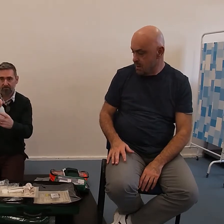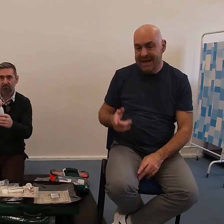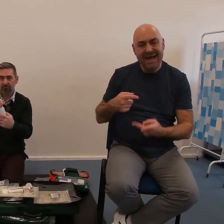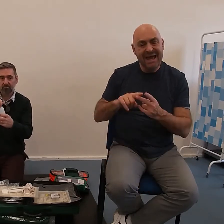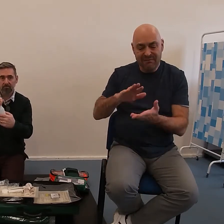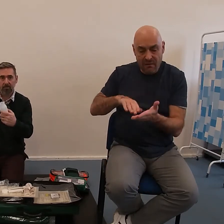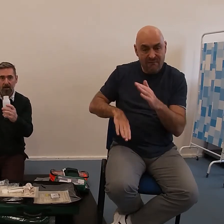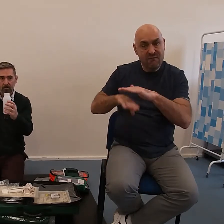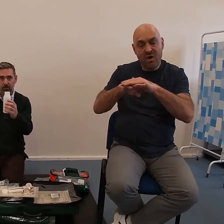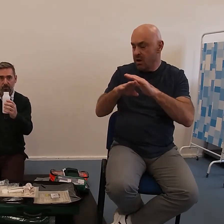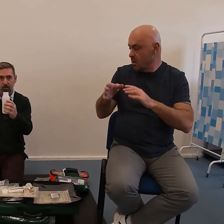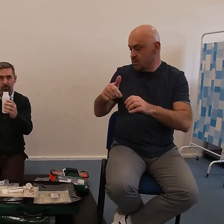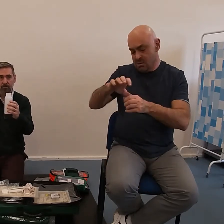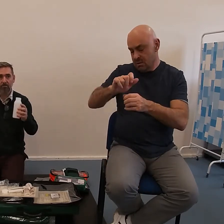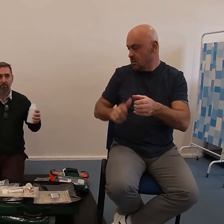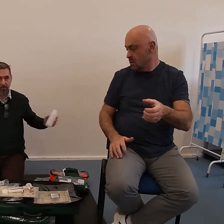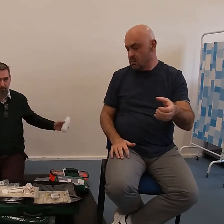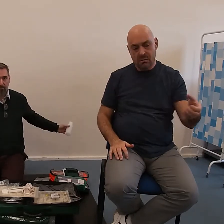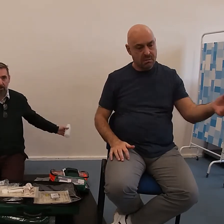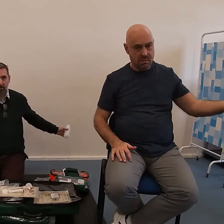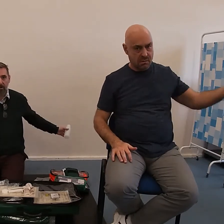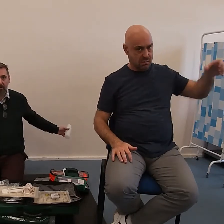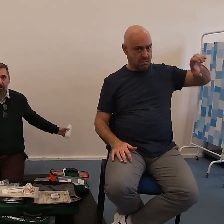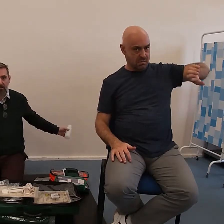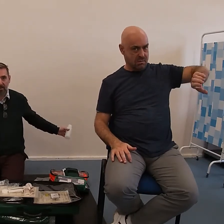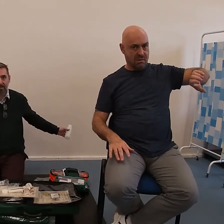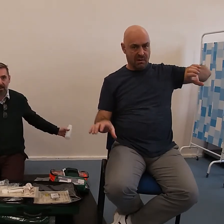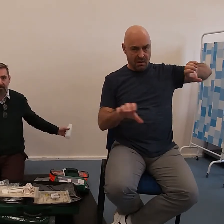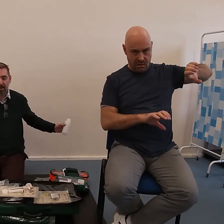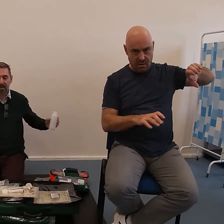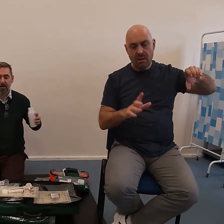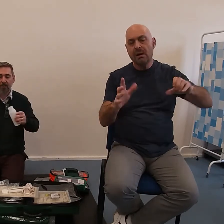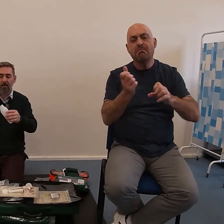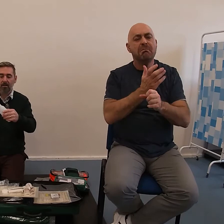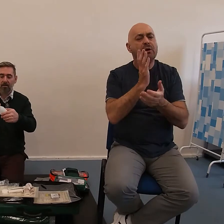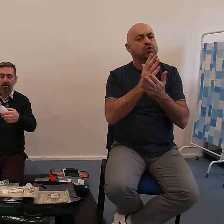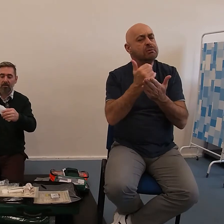full, unscrew, get rid of the contents